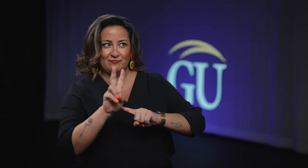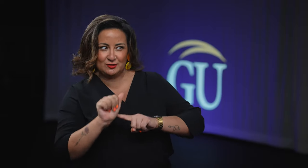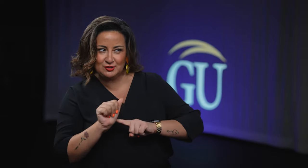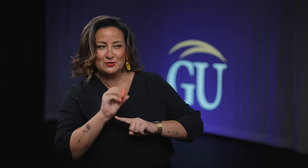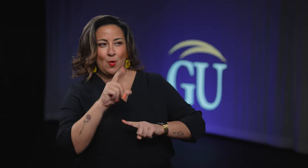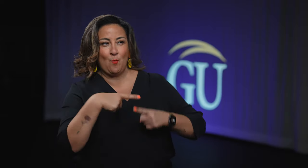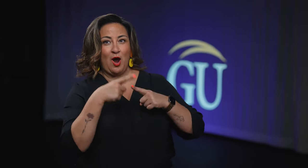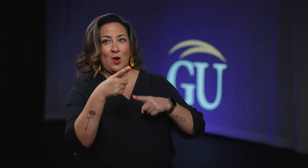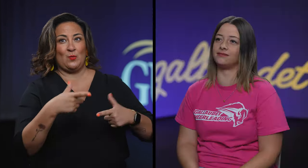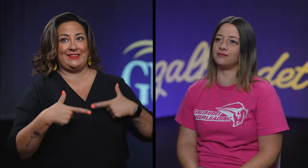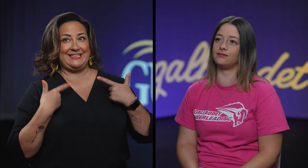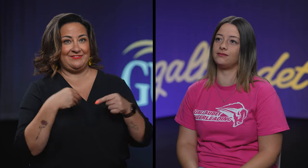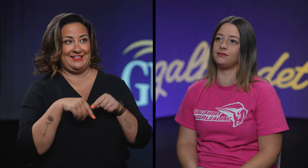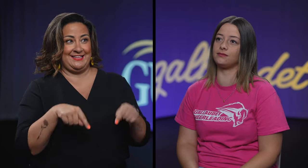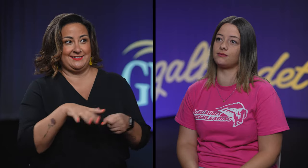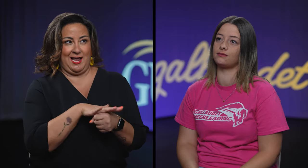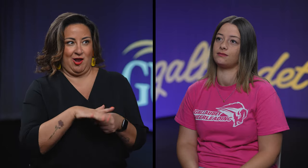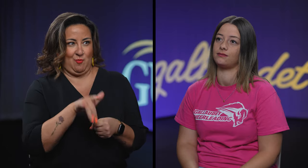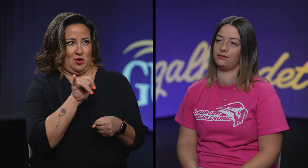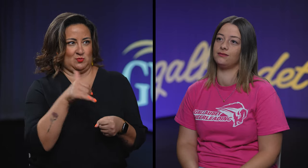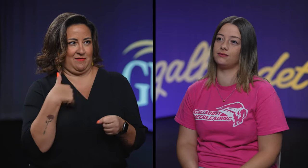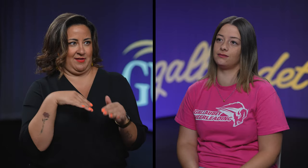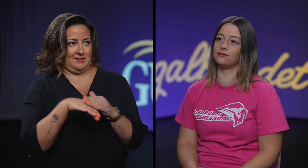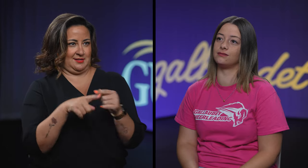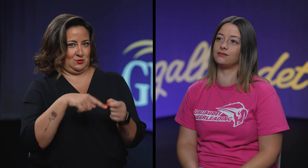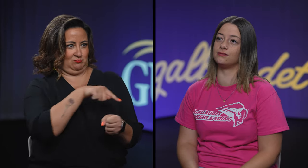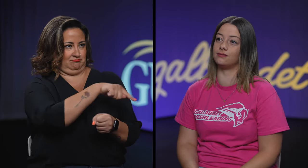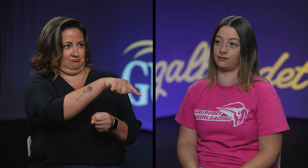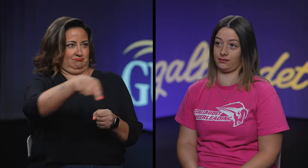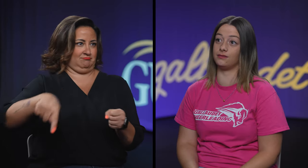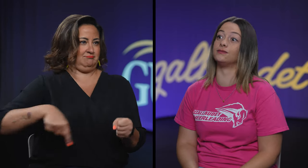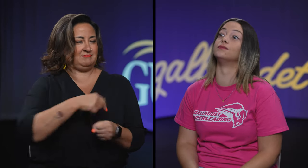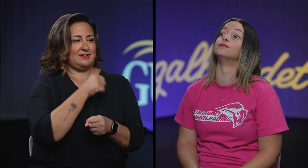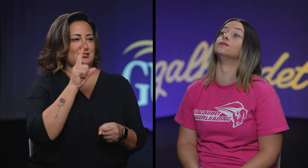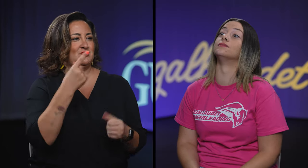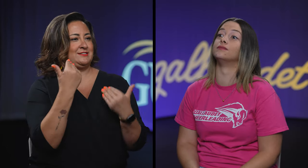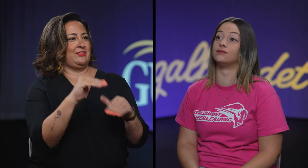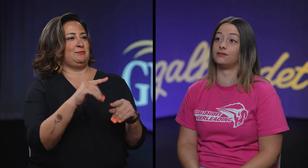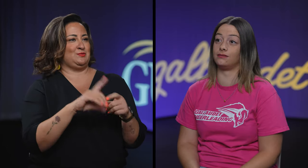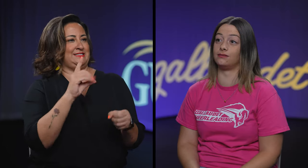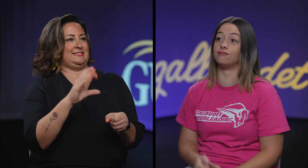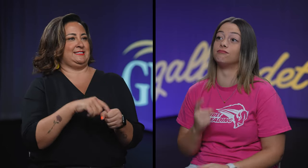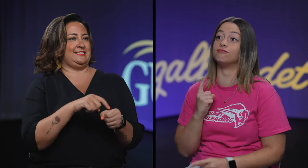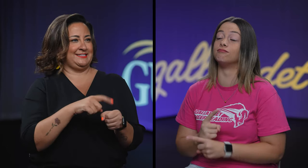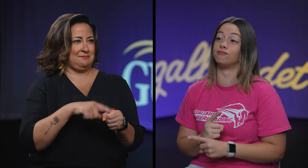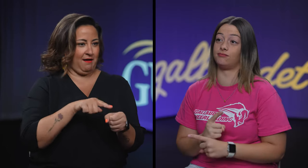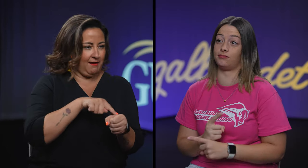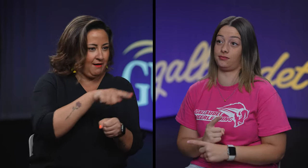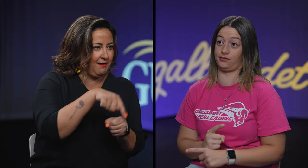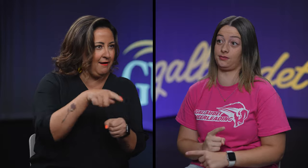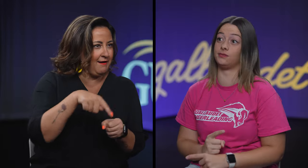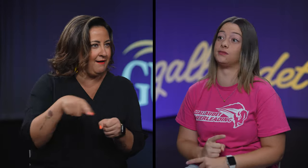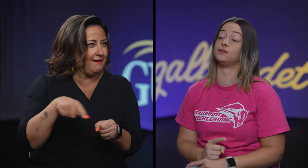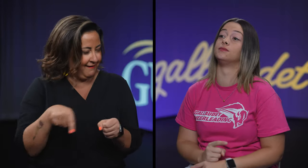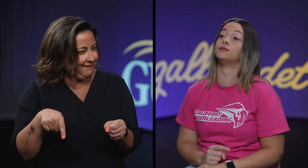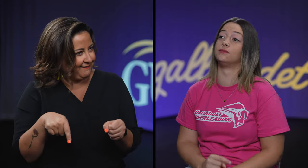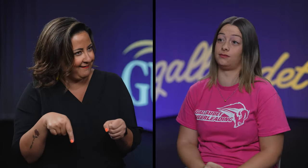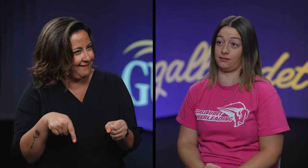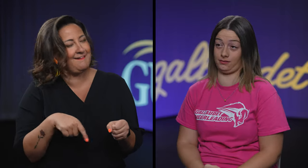Maryland, and Virginia. So living in this area, I also have access to the whole area, not just DC. You're able to go to all three